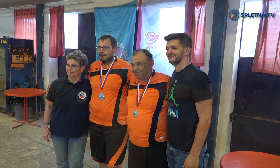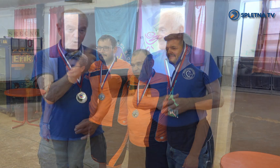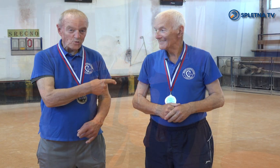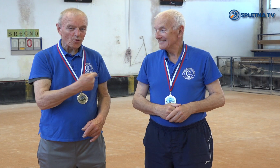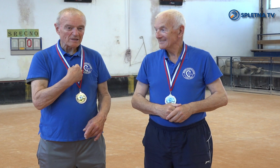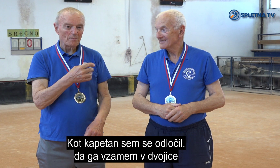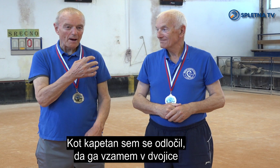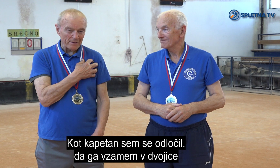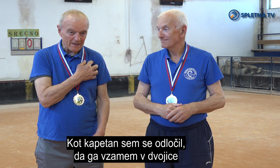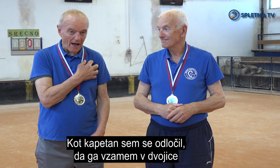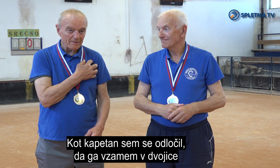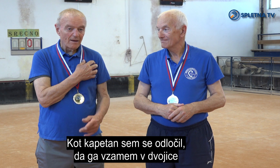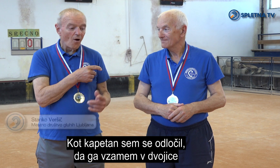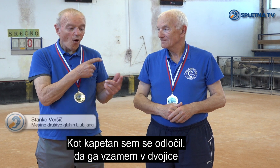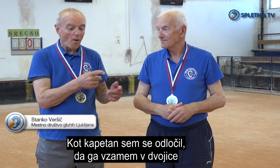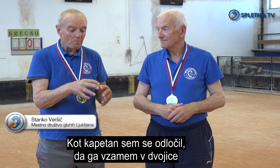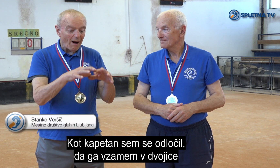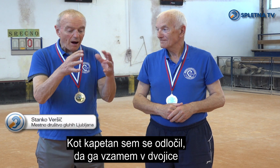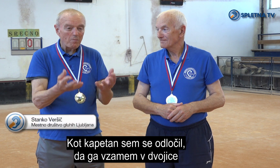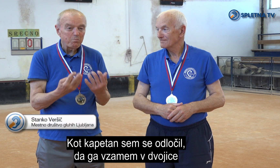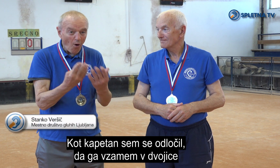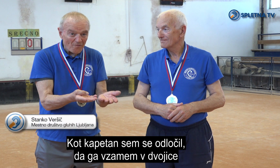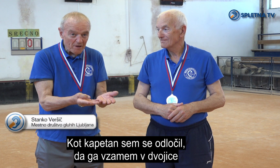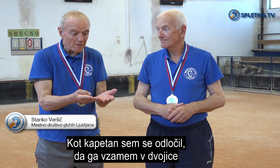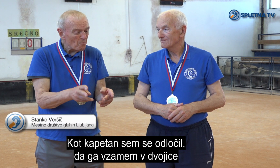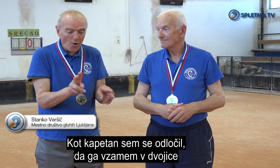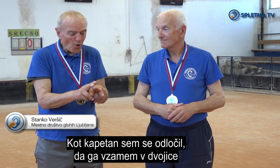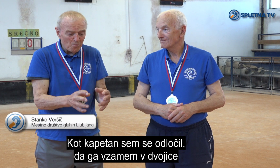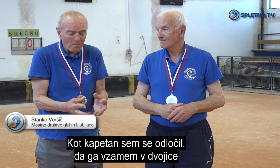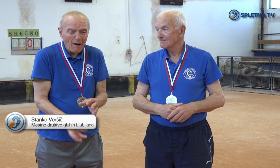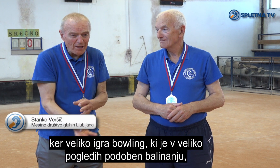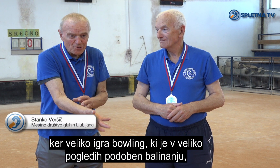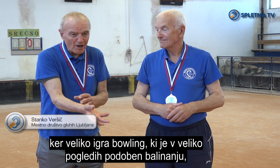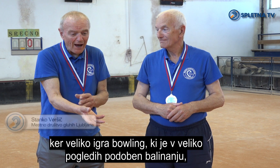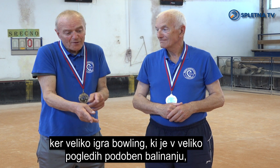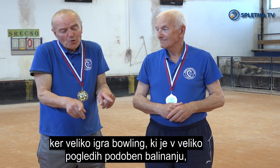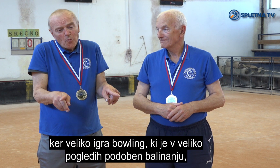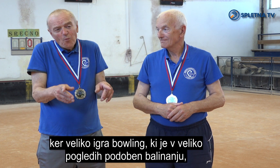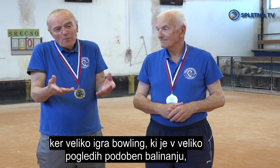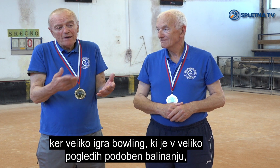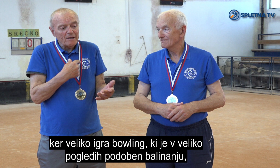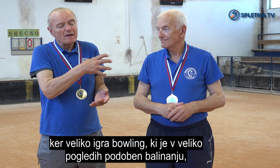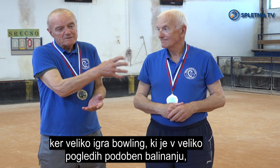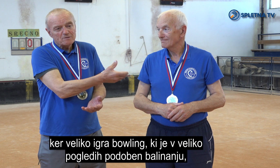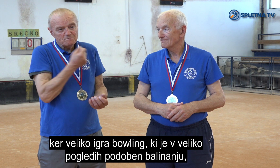living in real life. Go get your DeLorean. Oh, I miss the summers with you